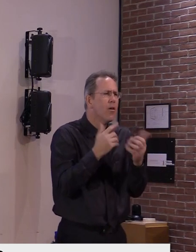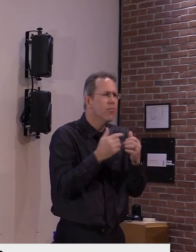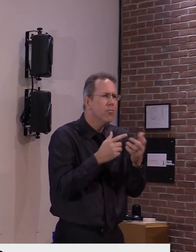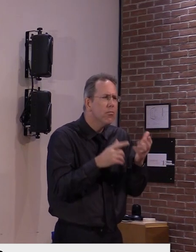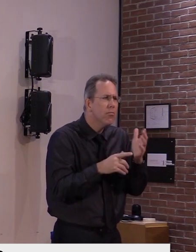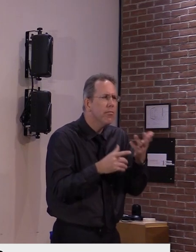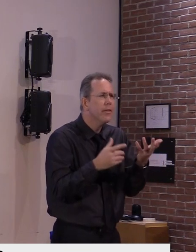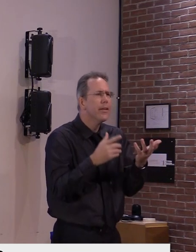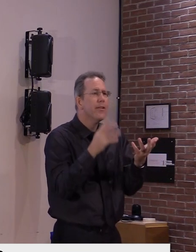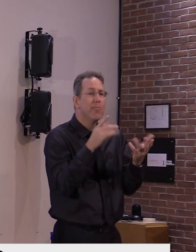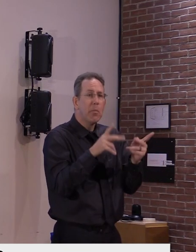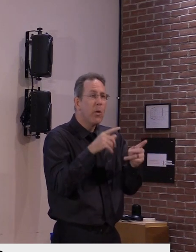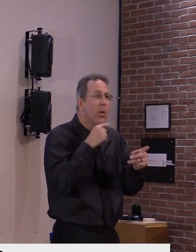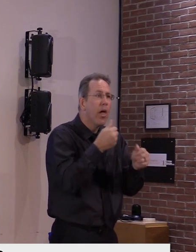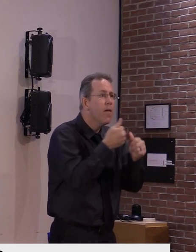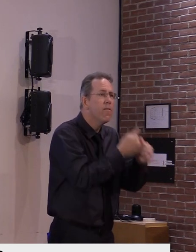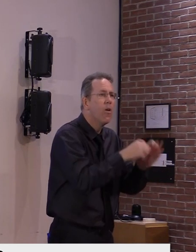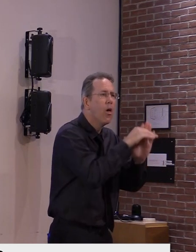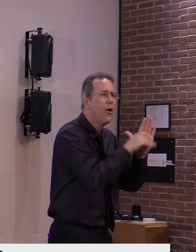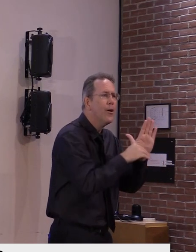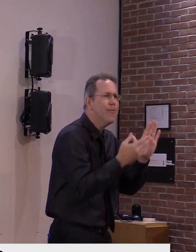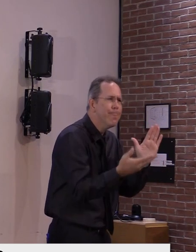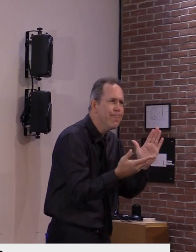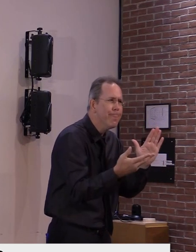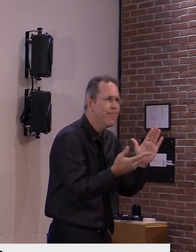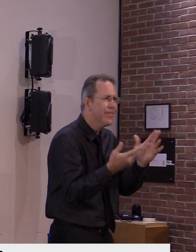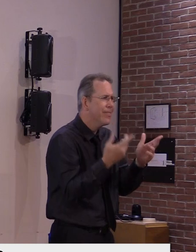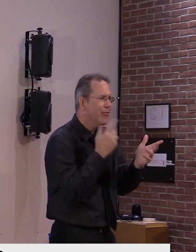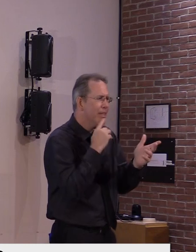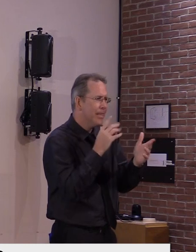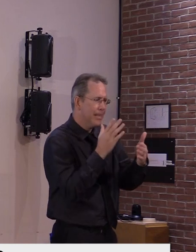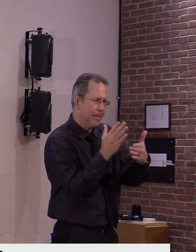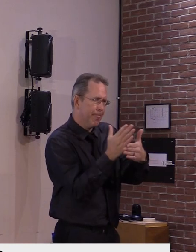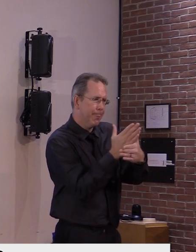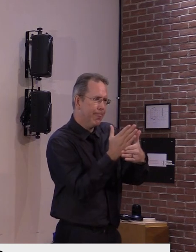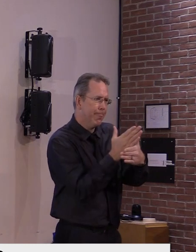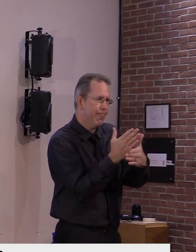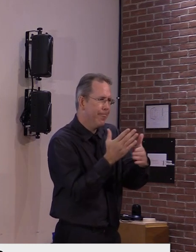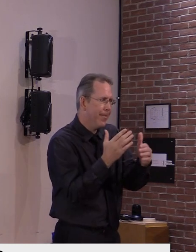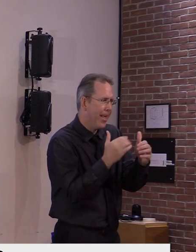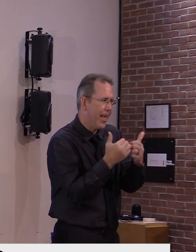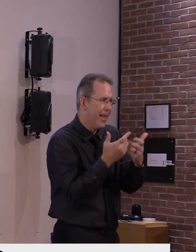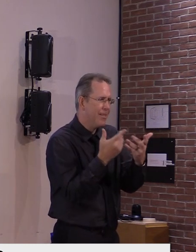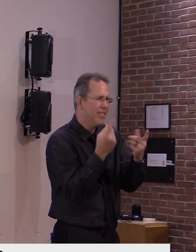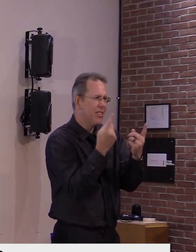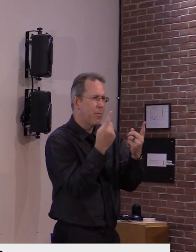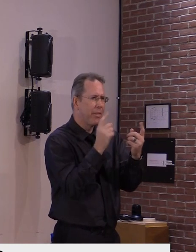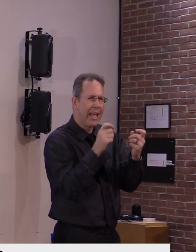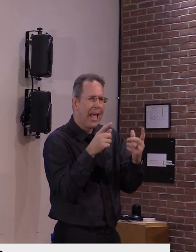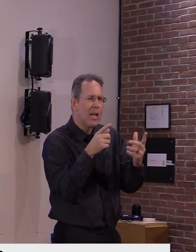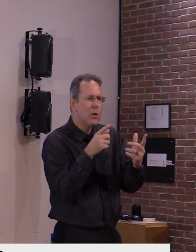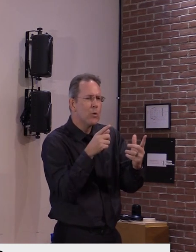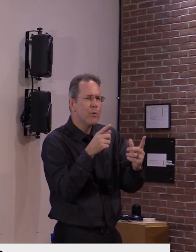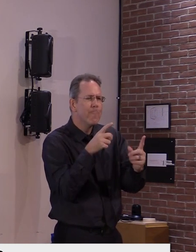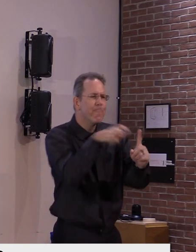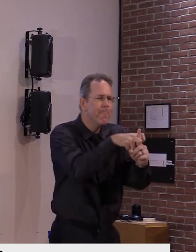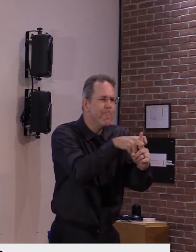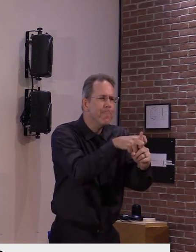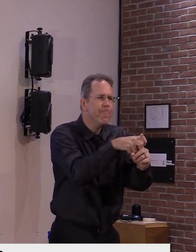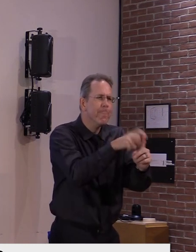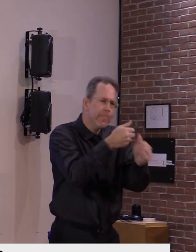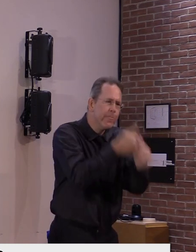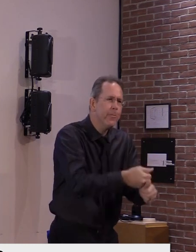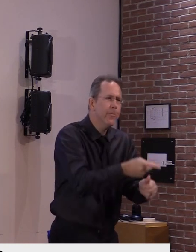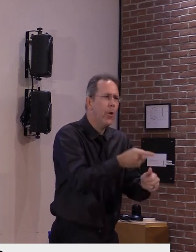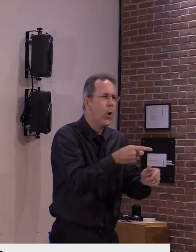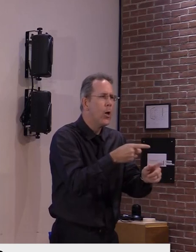the people do the right thing rather than, you know, Governor, I appreciate you appealing to people's higher